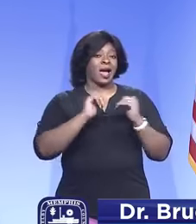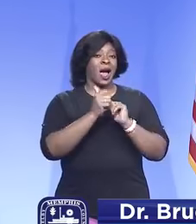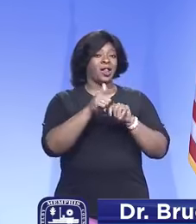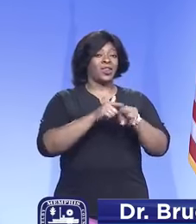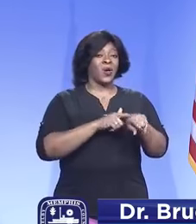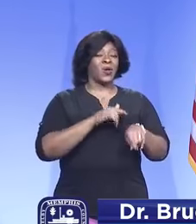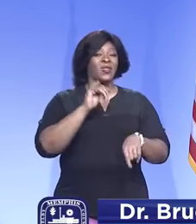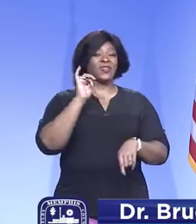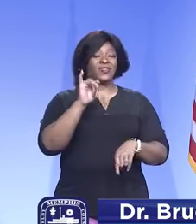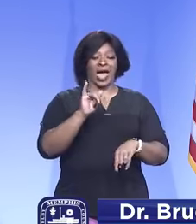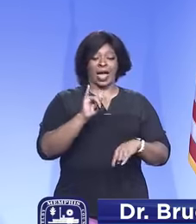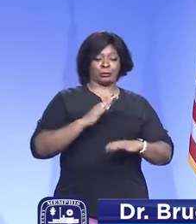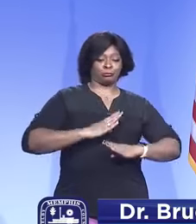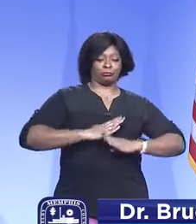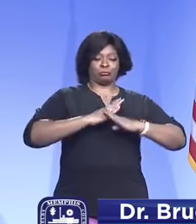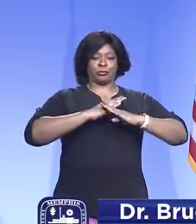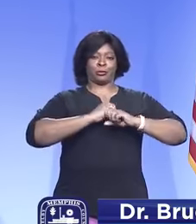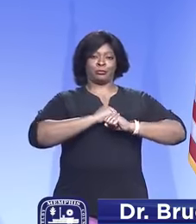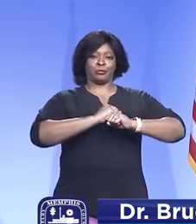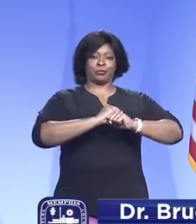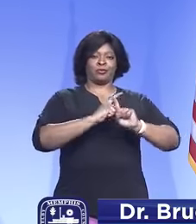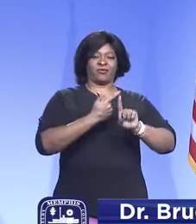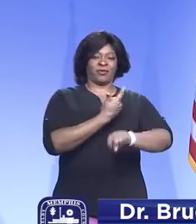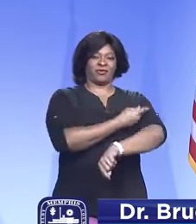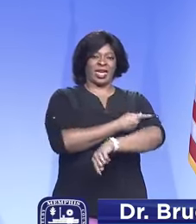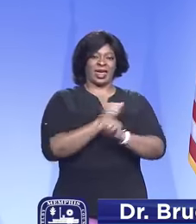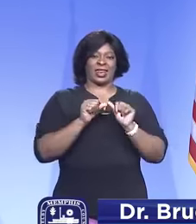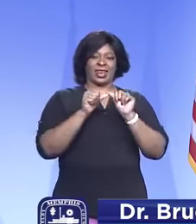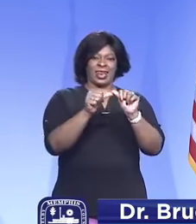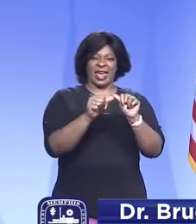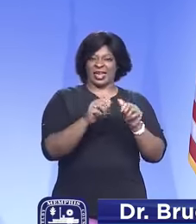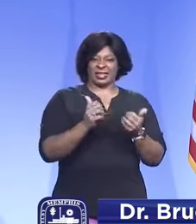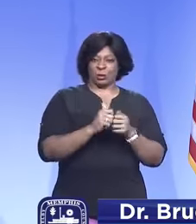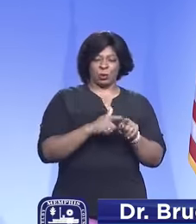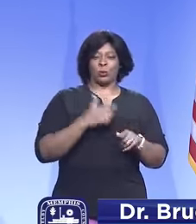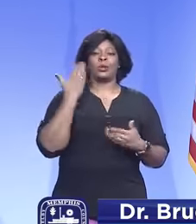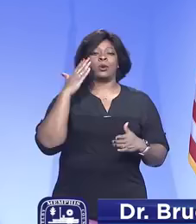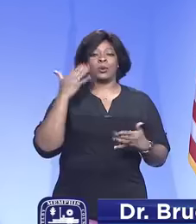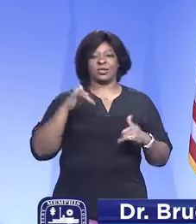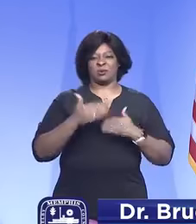long that immunity lasts from infection.